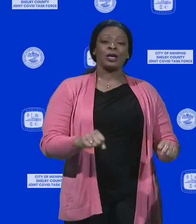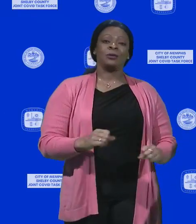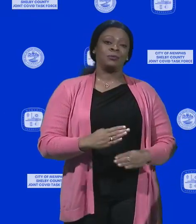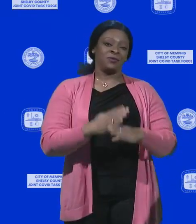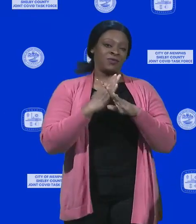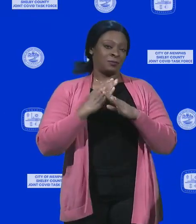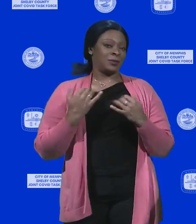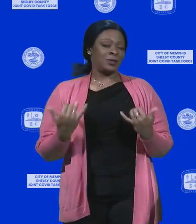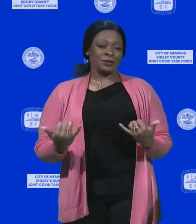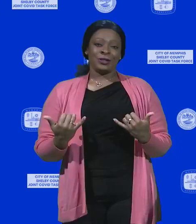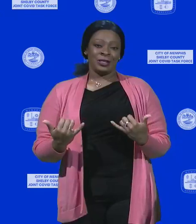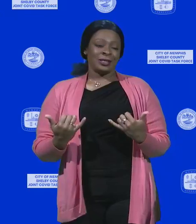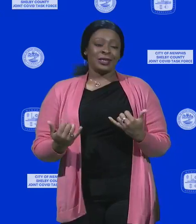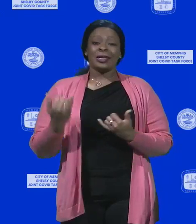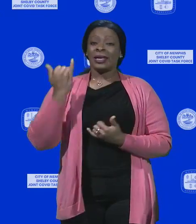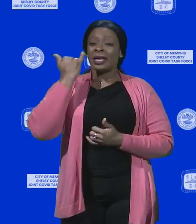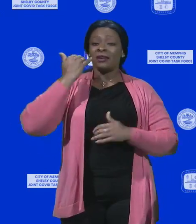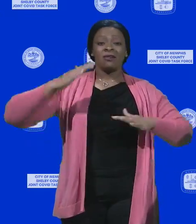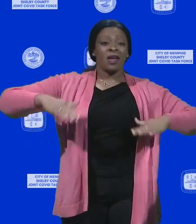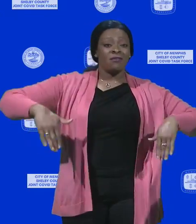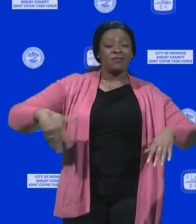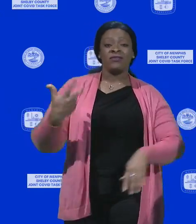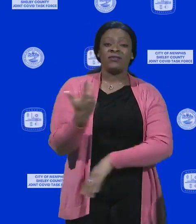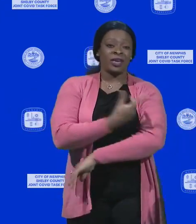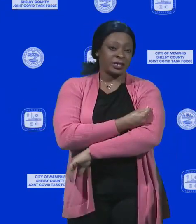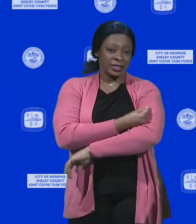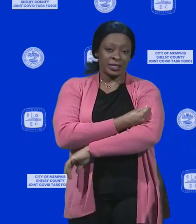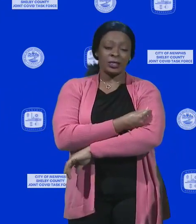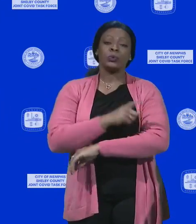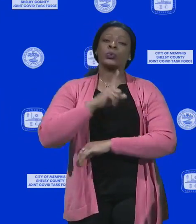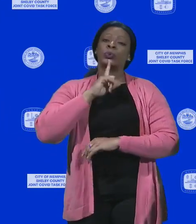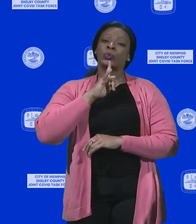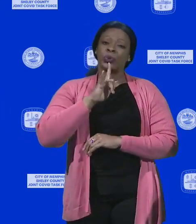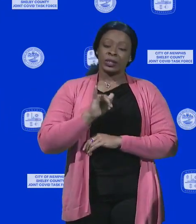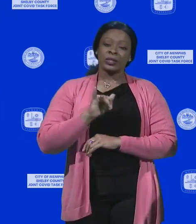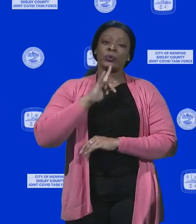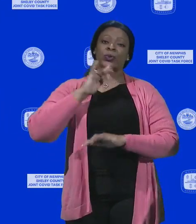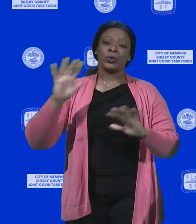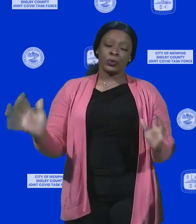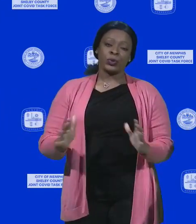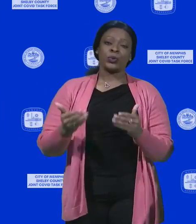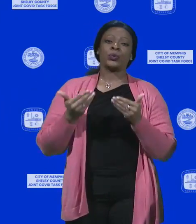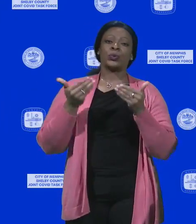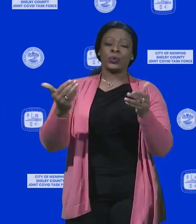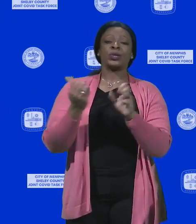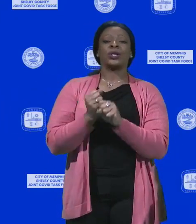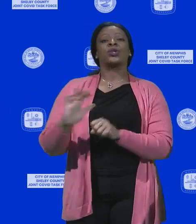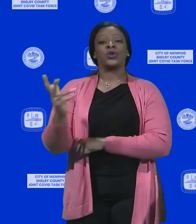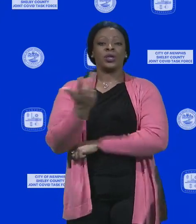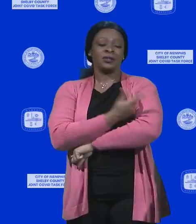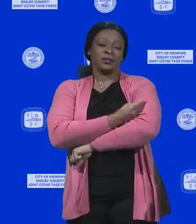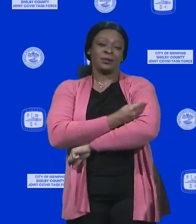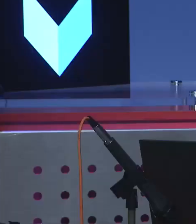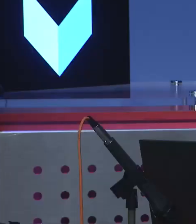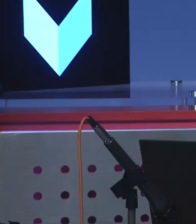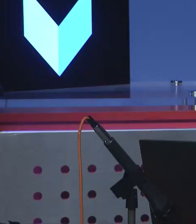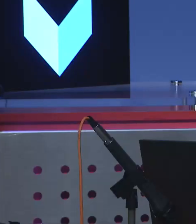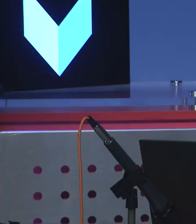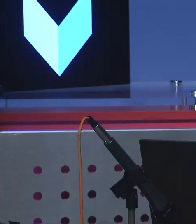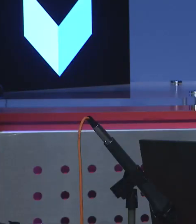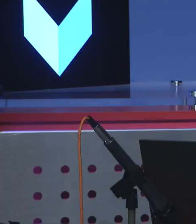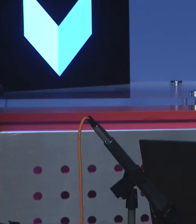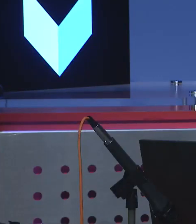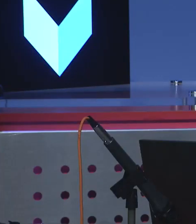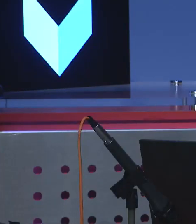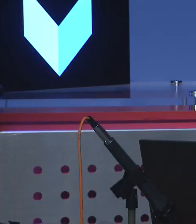point. So if you're not vaccinated, we really, really encourage you to come out and get the shot. Chris